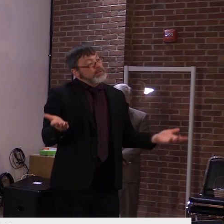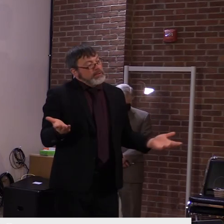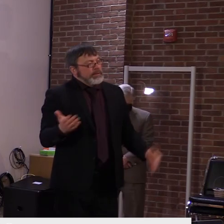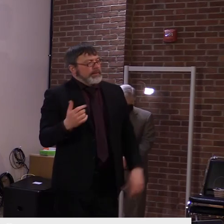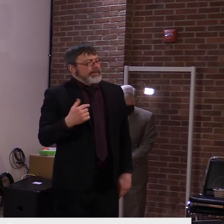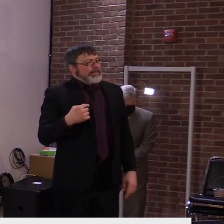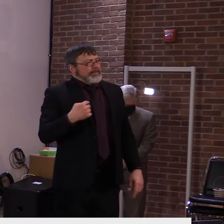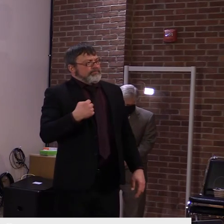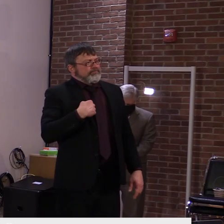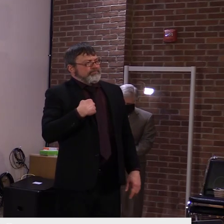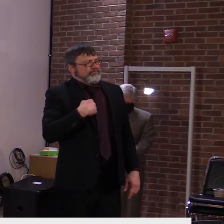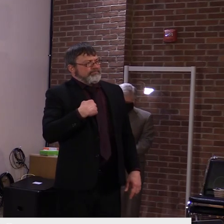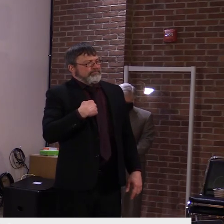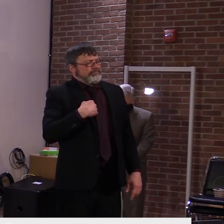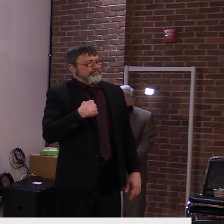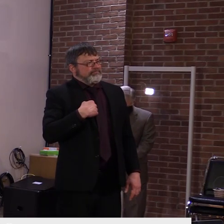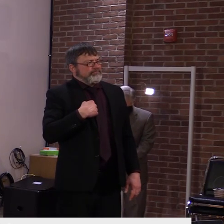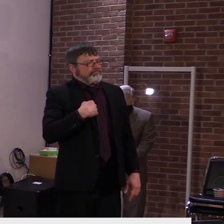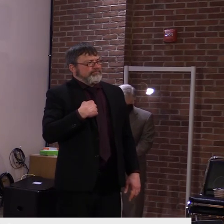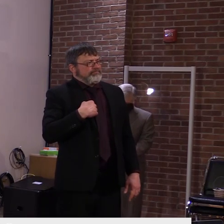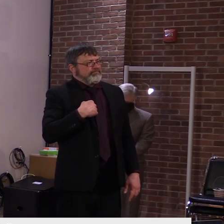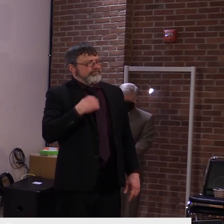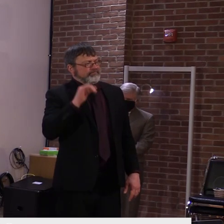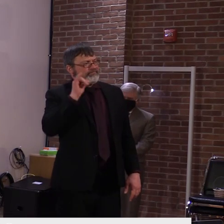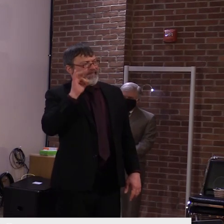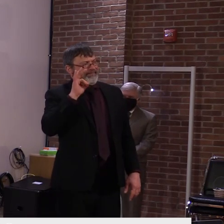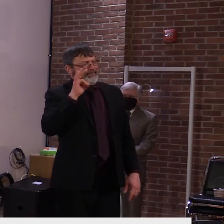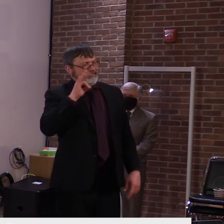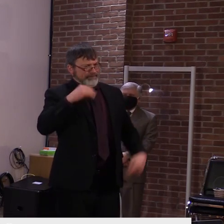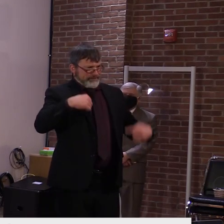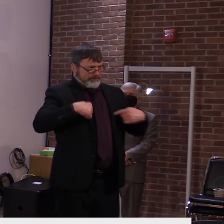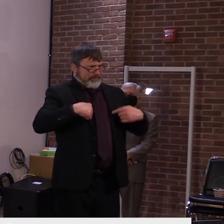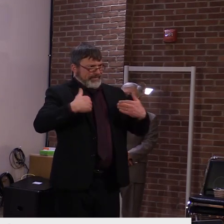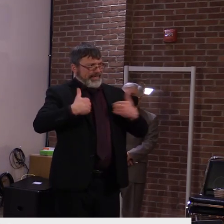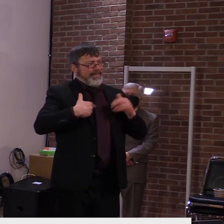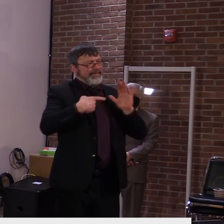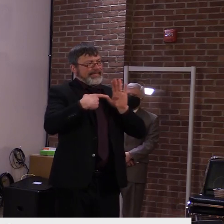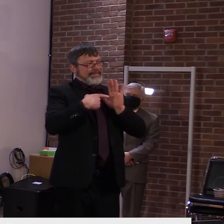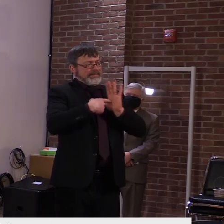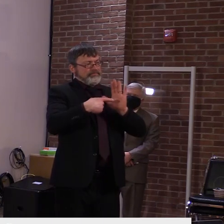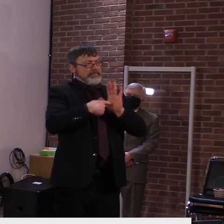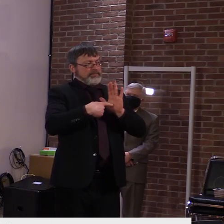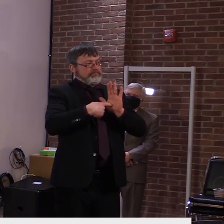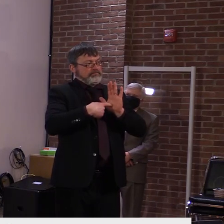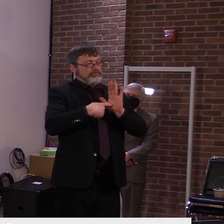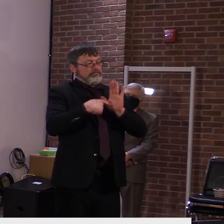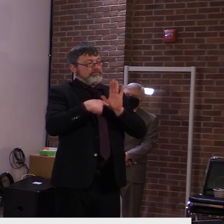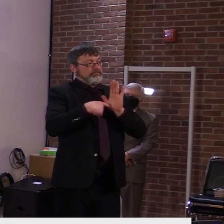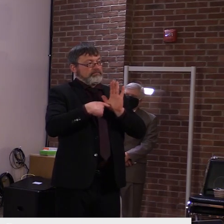they're developing symptoms and then presumably test positivity 30 days